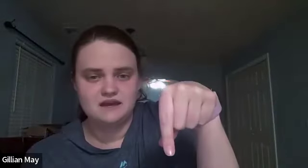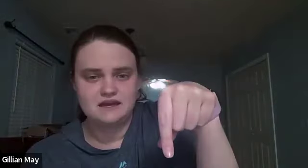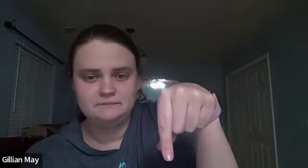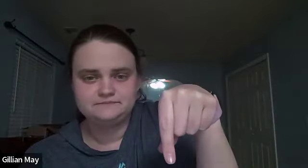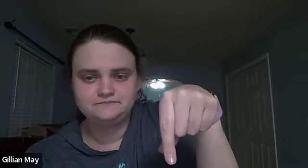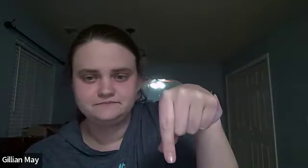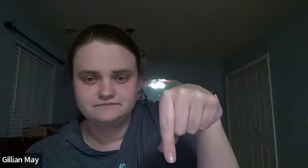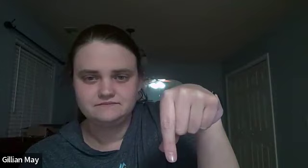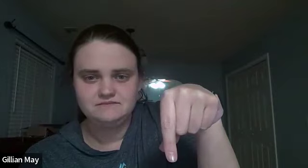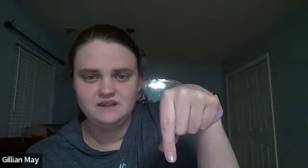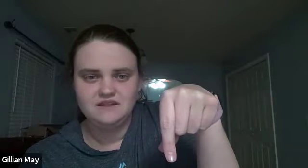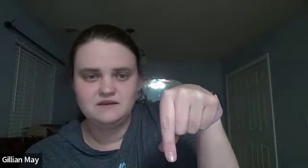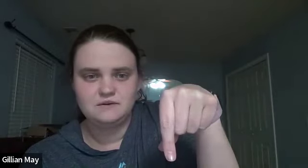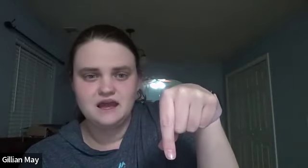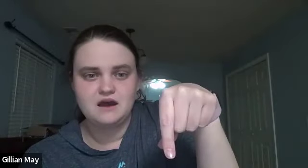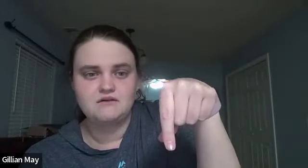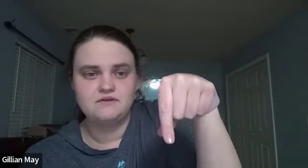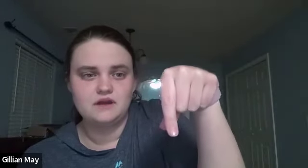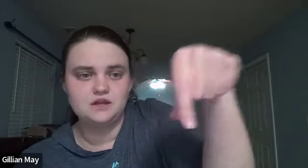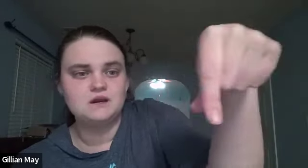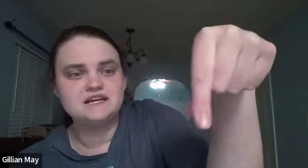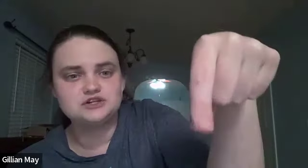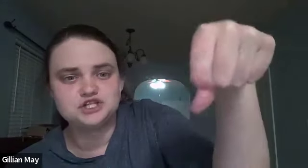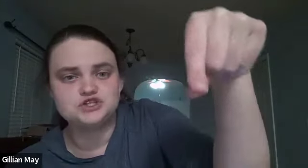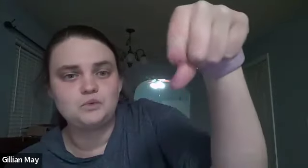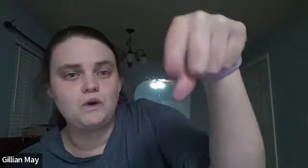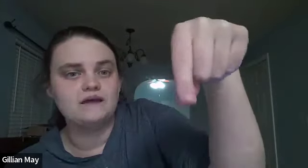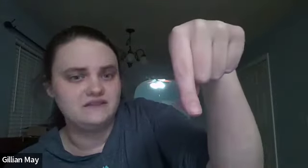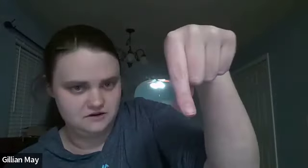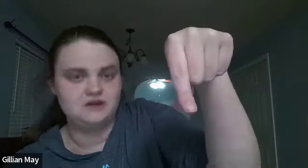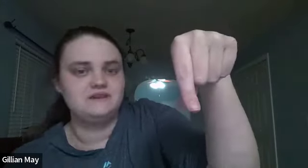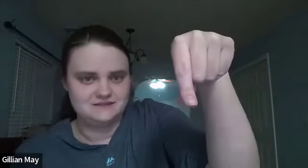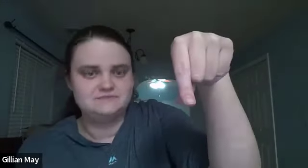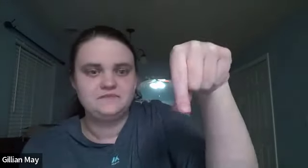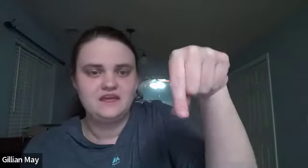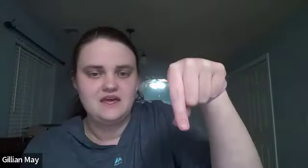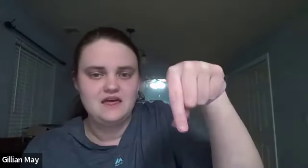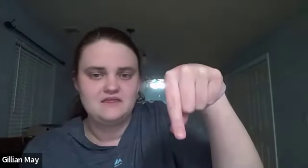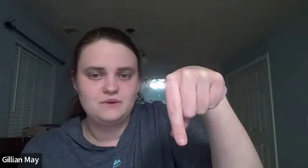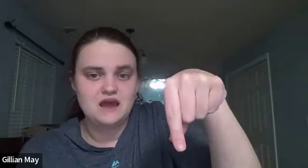Okay. Then we have, and you want to make sure it's just your one. There you go. Yes. Then we have